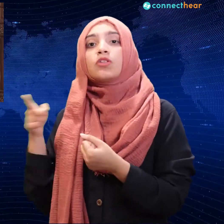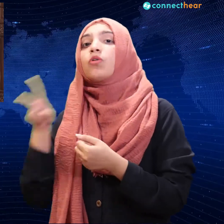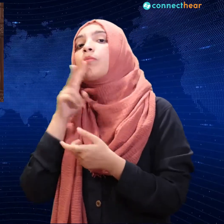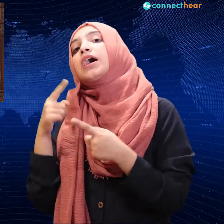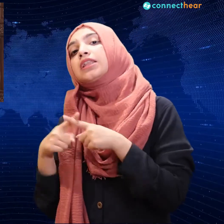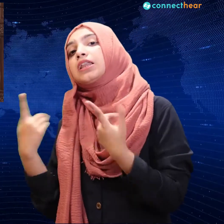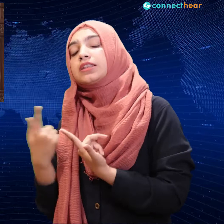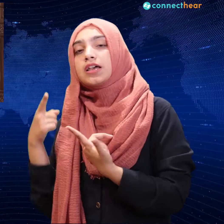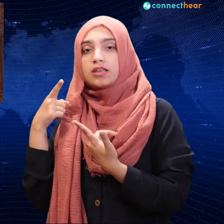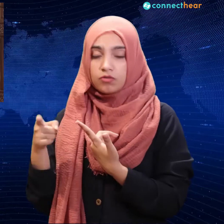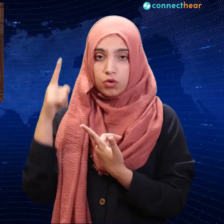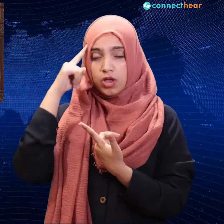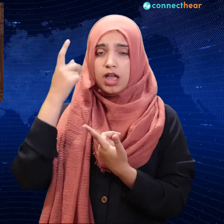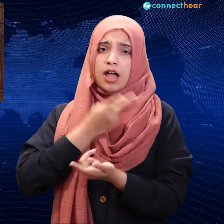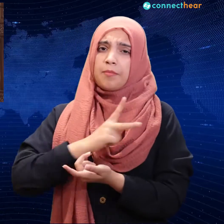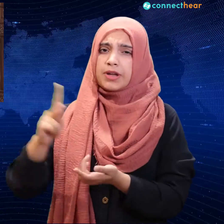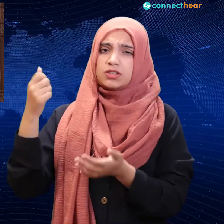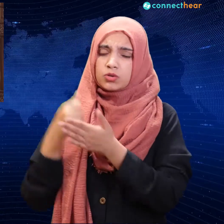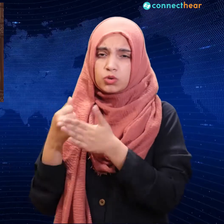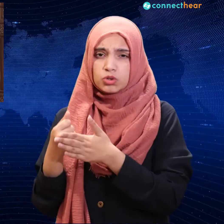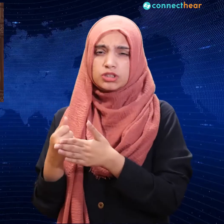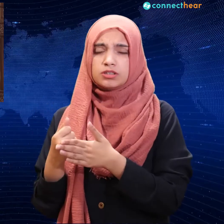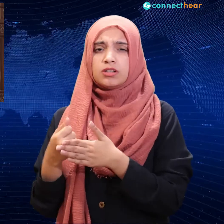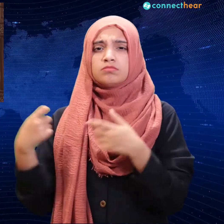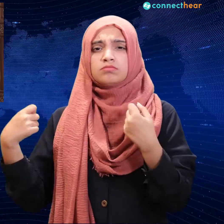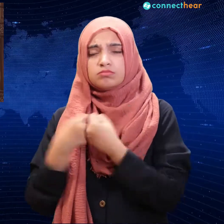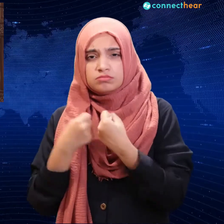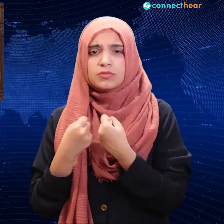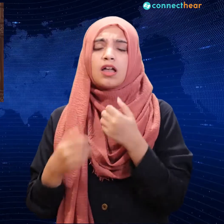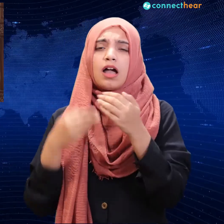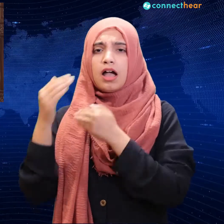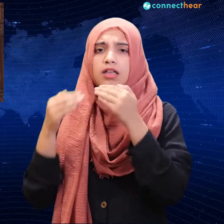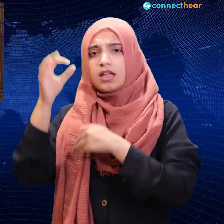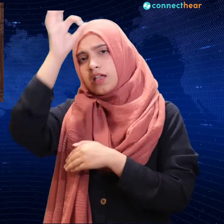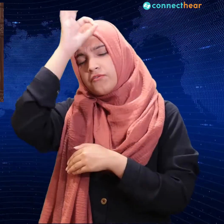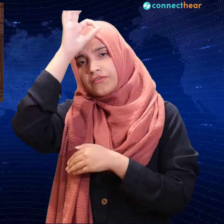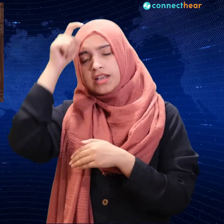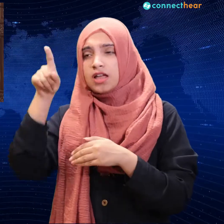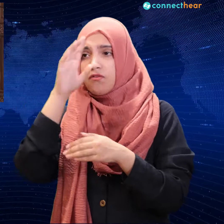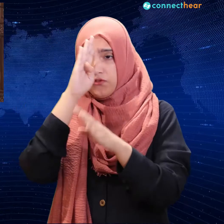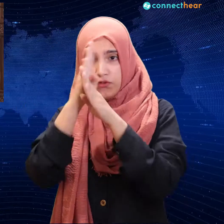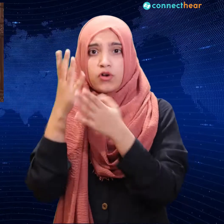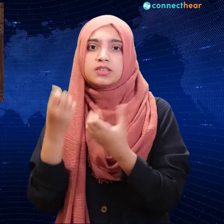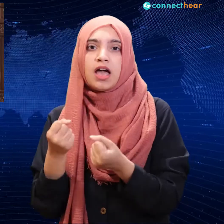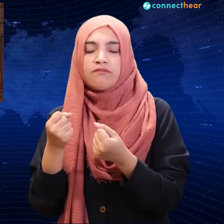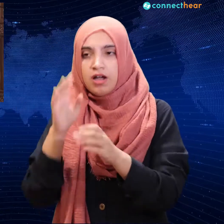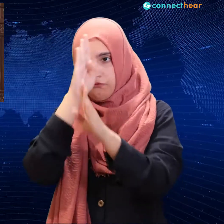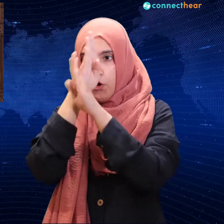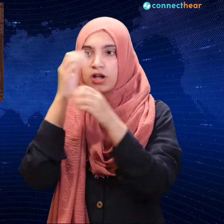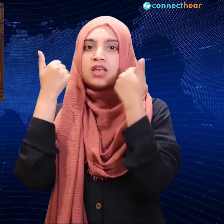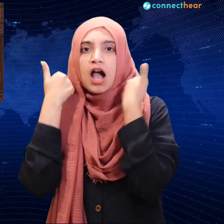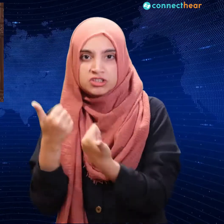has involved hedging its bets constantly about the future of Afghanistan. It's one that involved harbouring